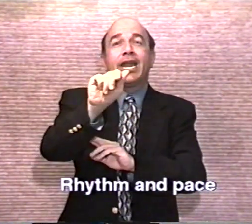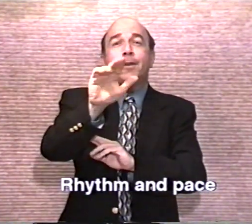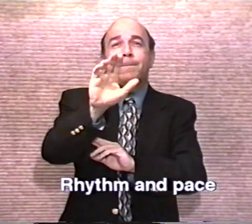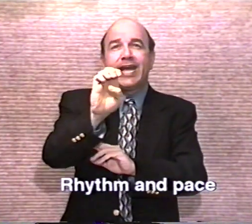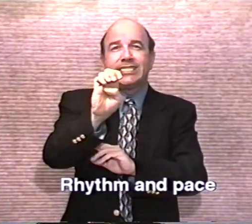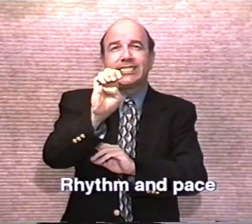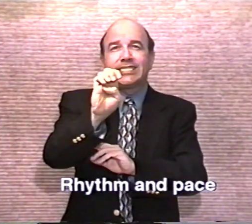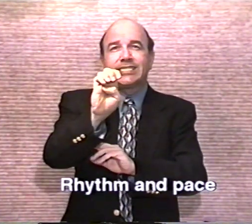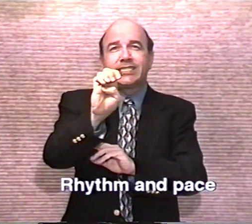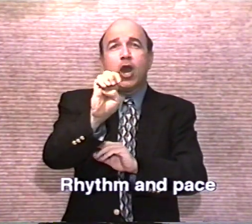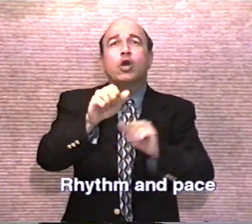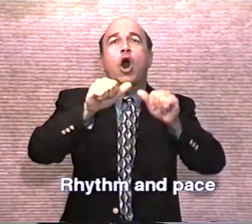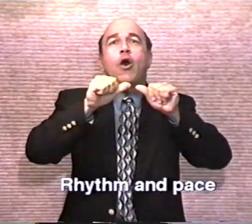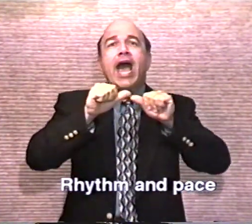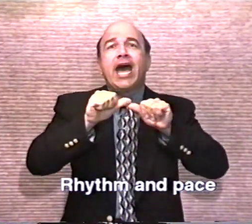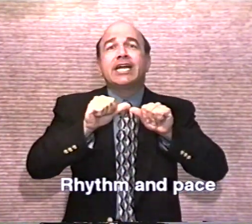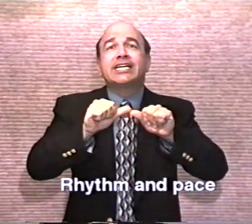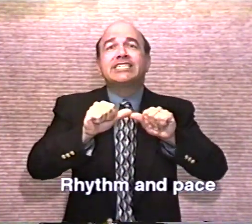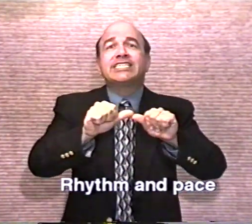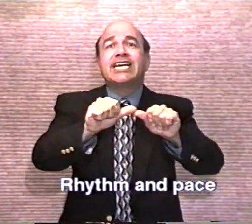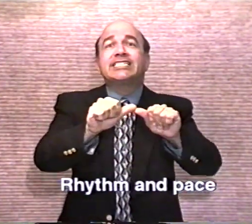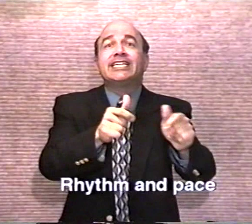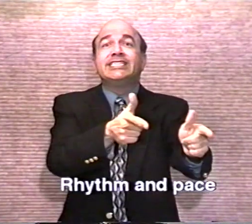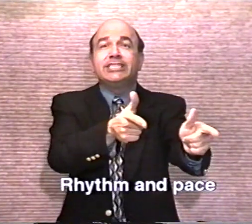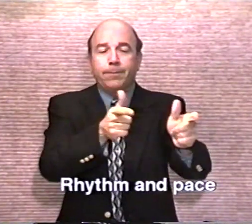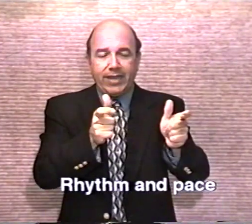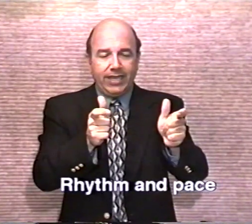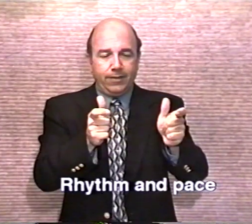and pace. Go at a consistent speed.